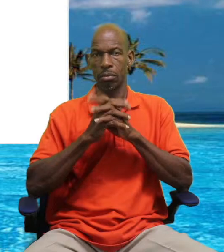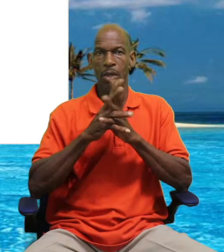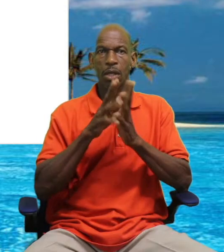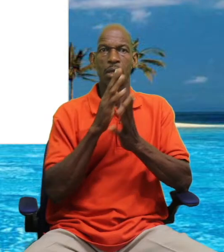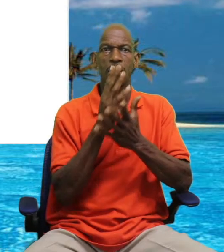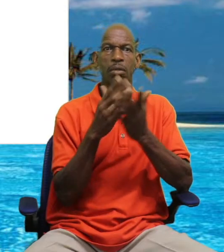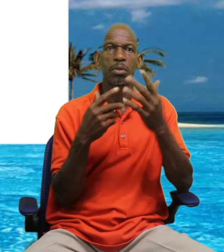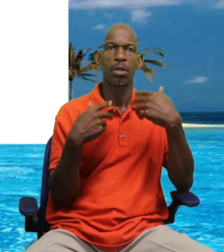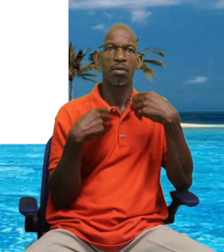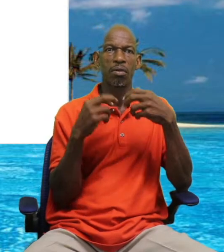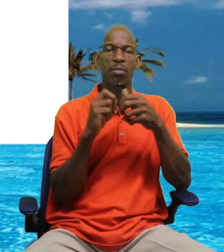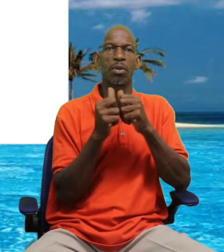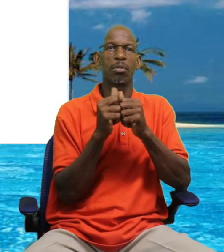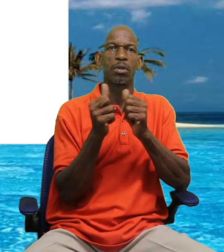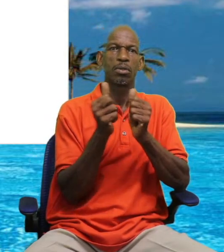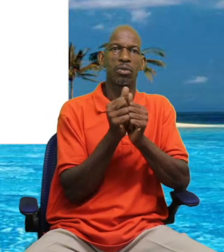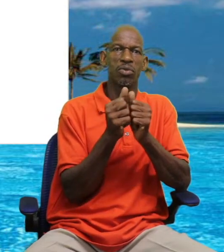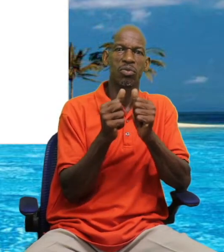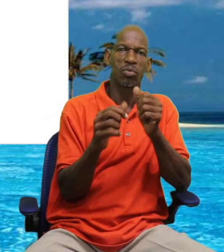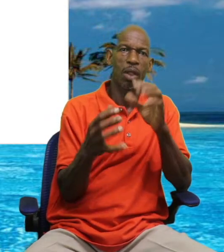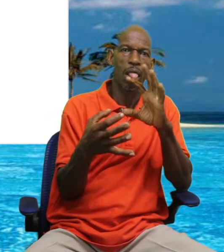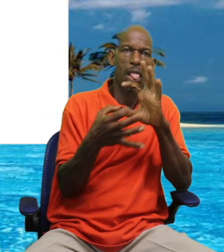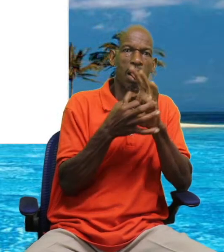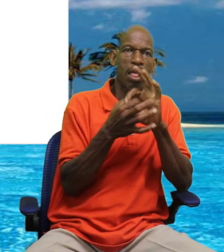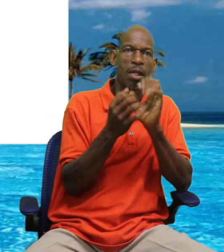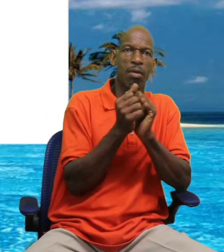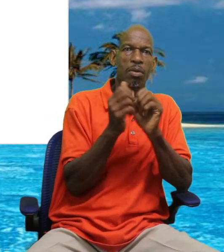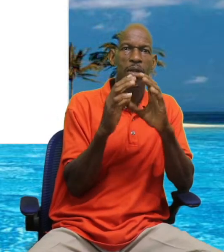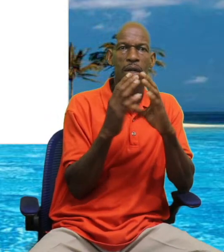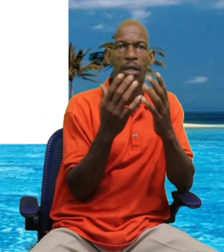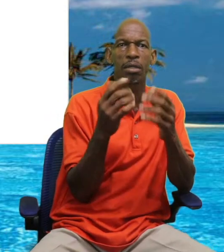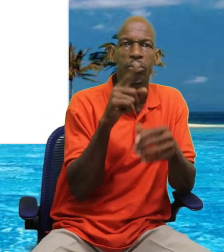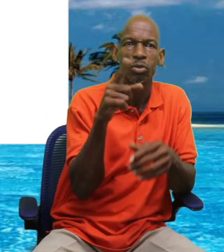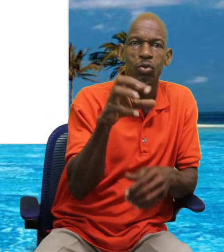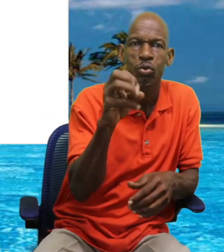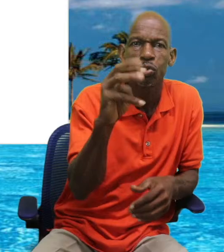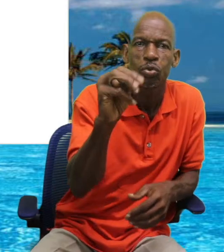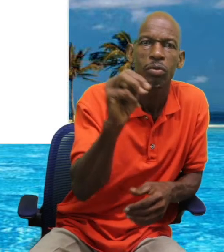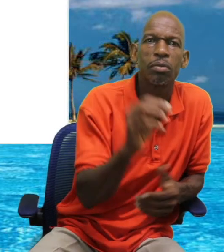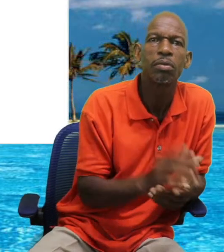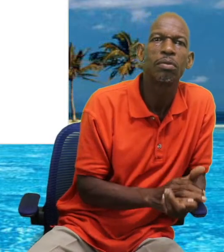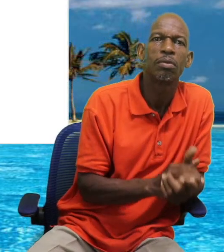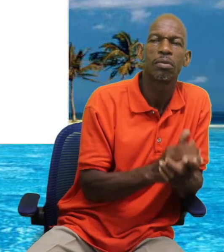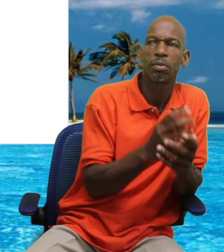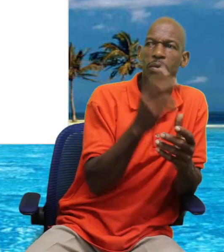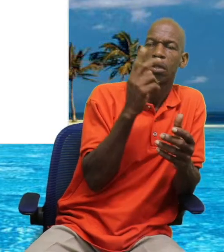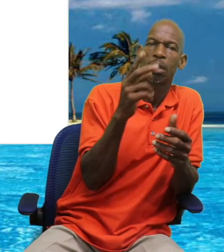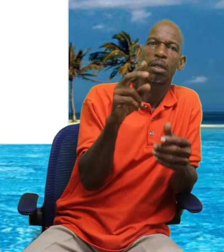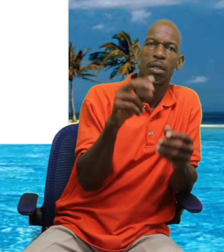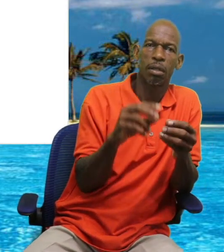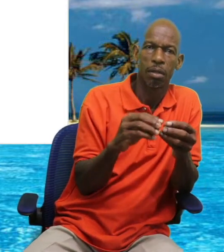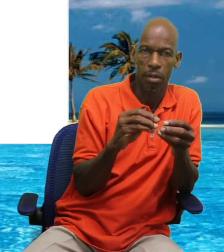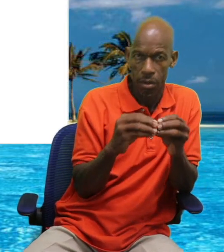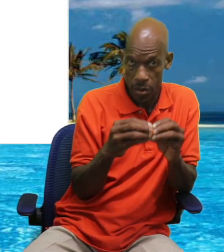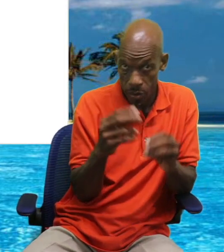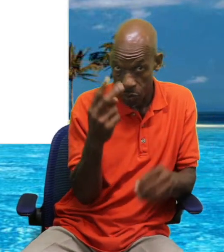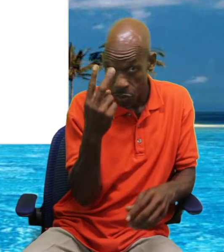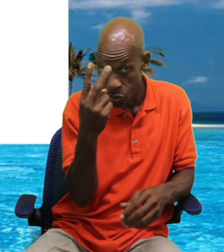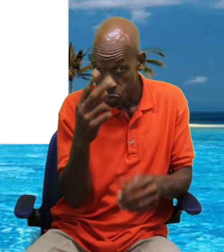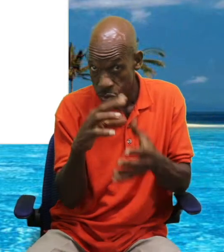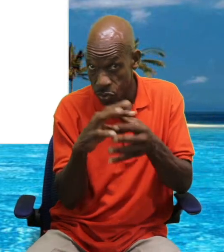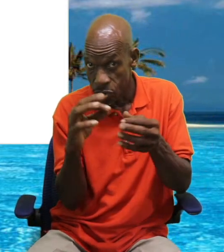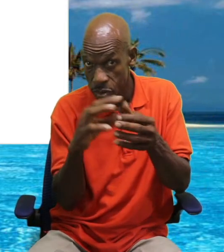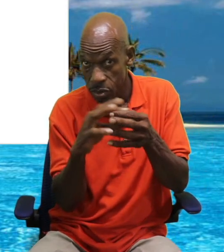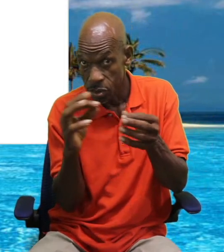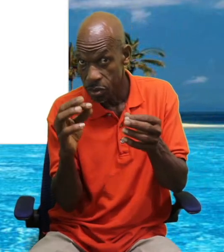class, so let's send them a link. Okay, so we are going to the second sentence. The second